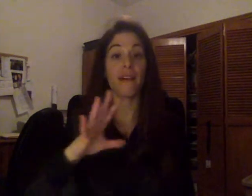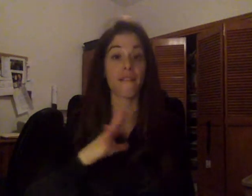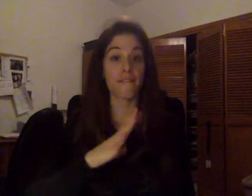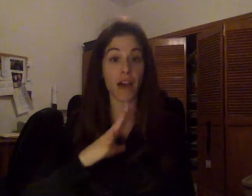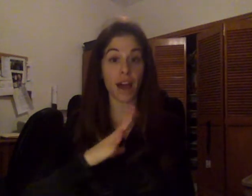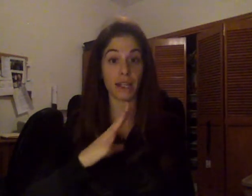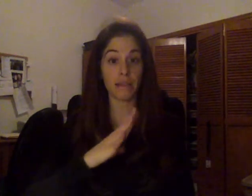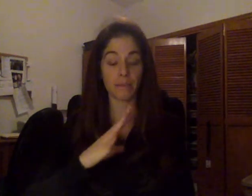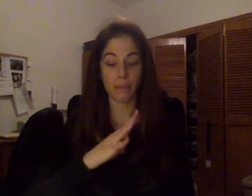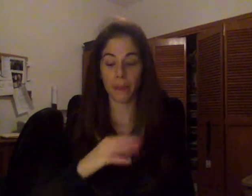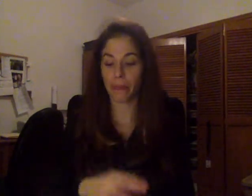fine,